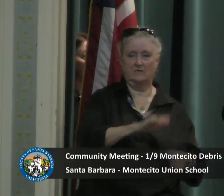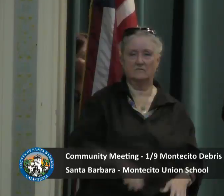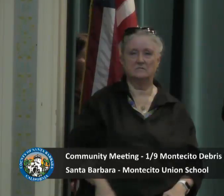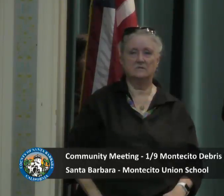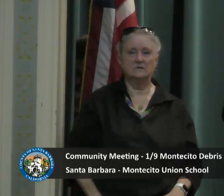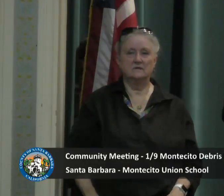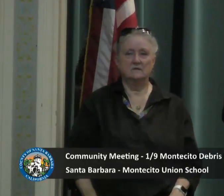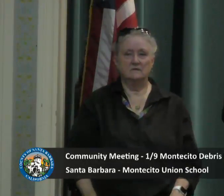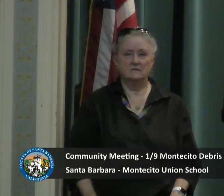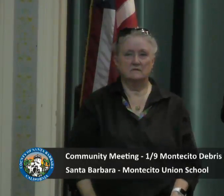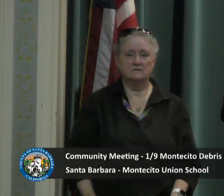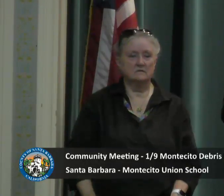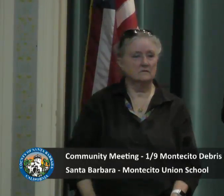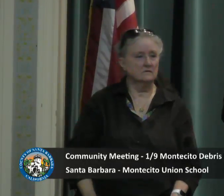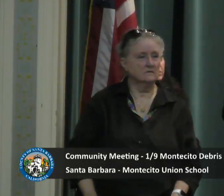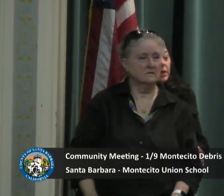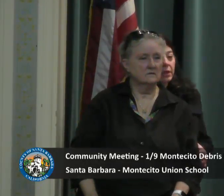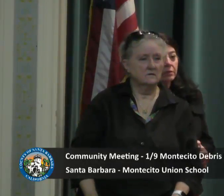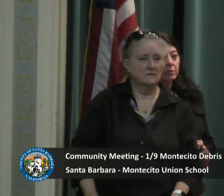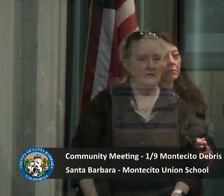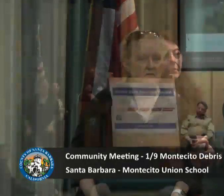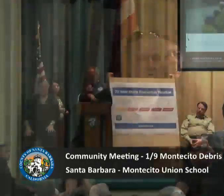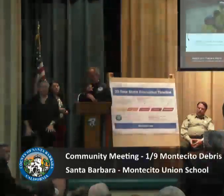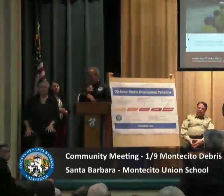there's anything else to add, Mr. Rainey.